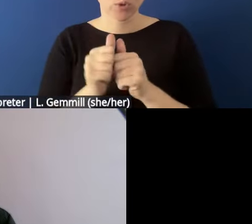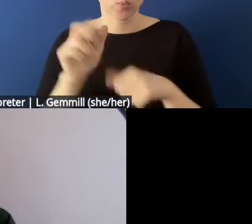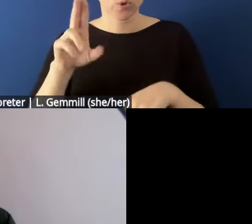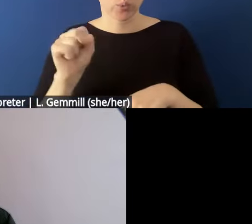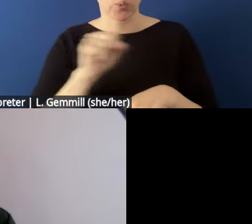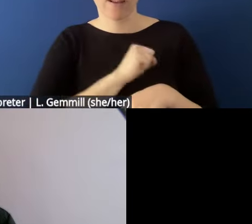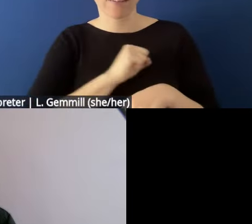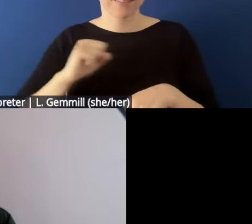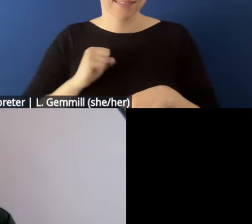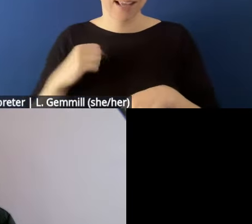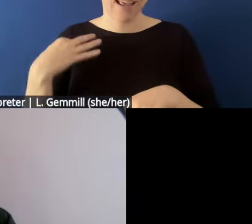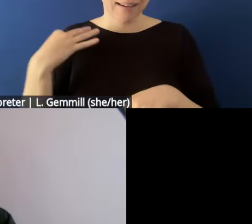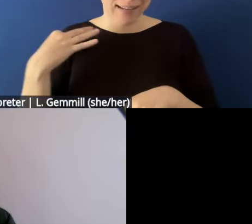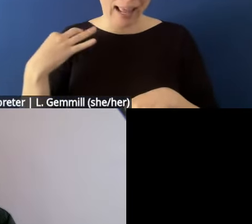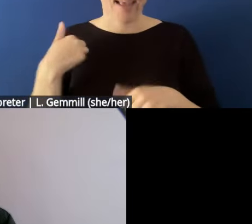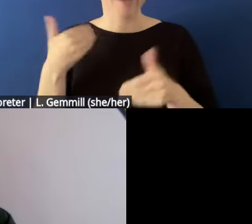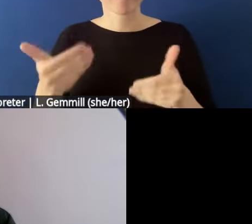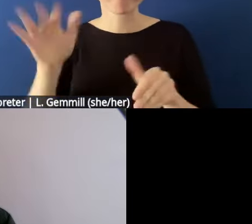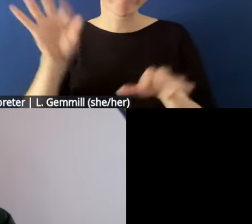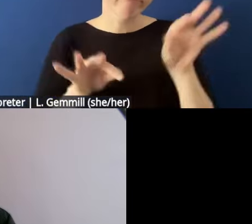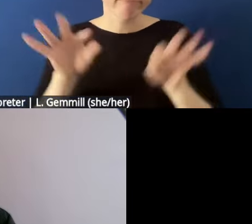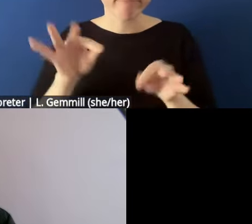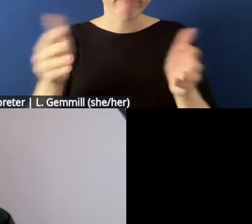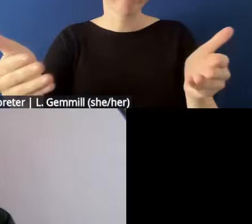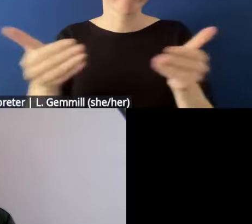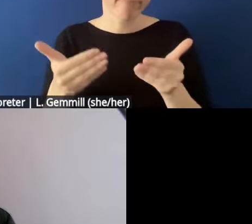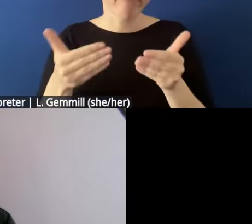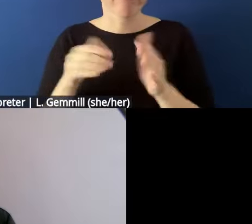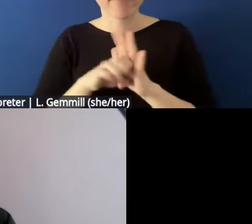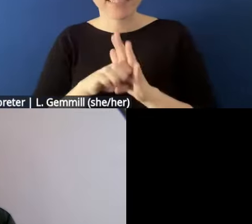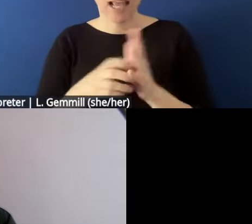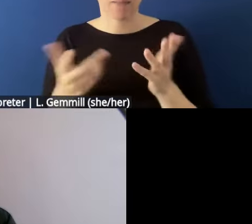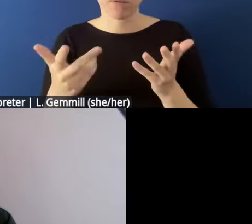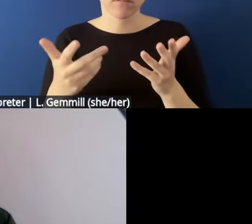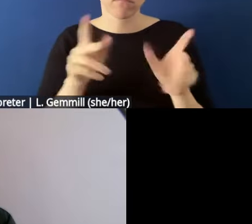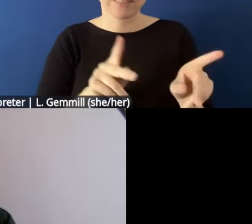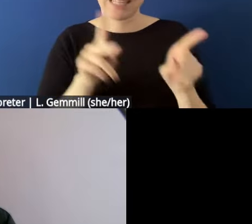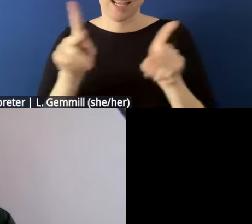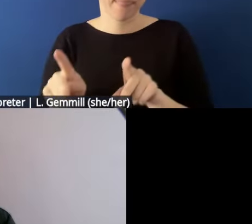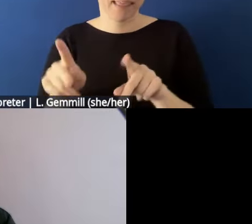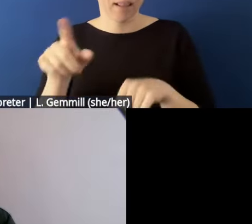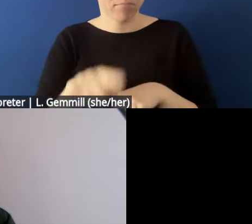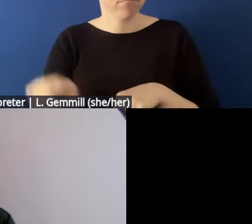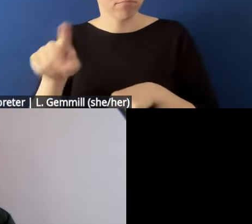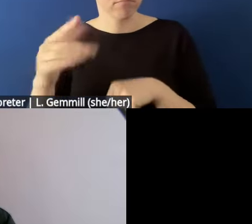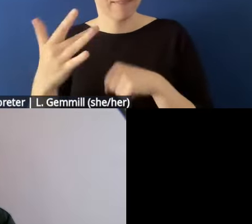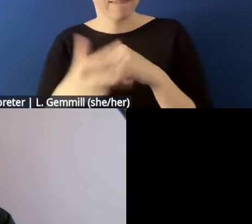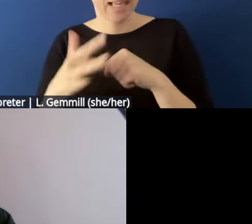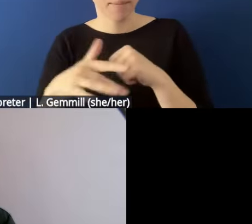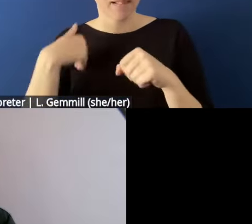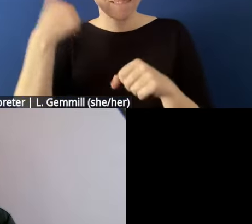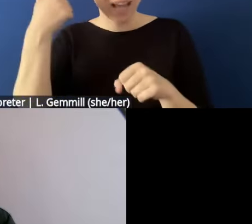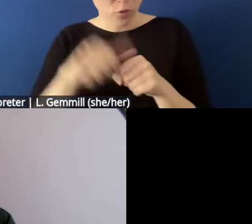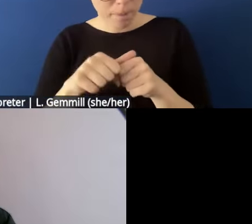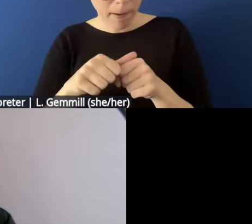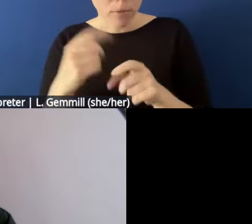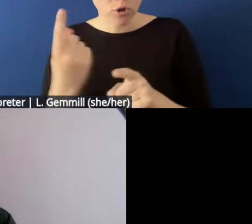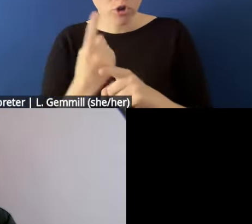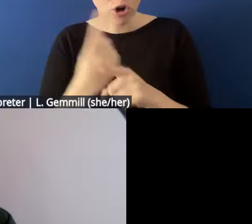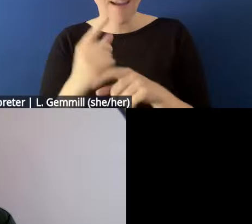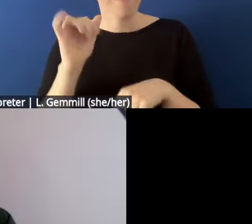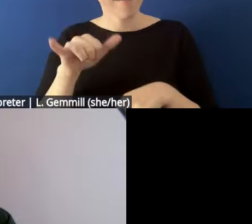did sample and it's the same thing. They're made available. And I think that's partly, if I'm remembering correctly, I think that's also partly why we released